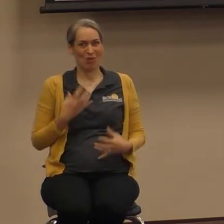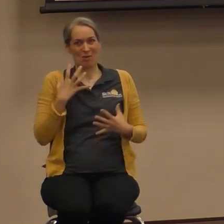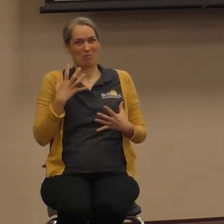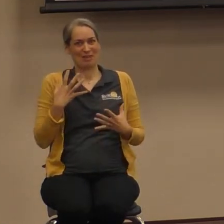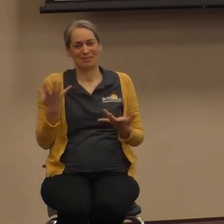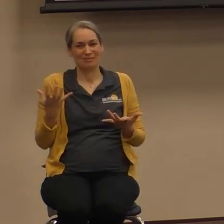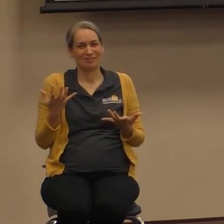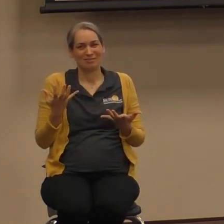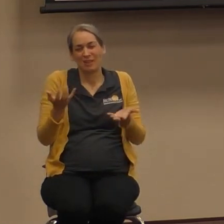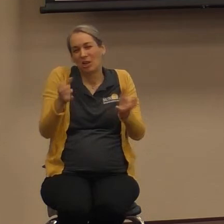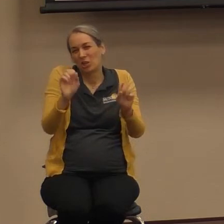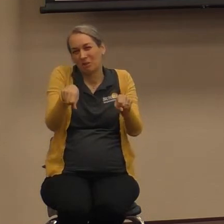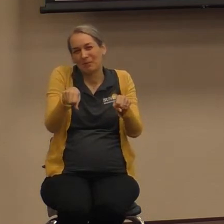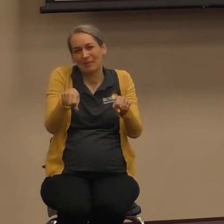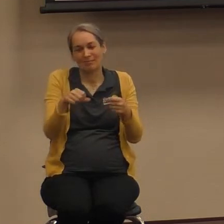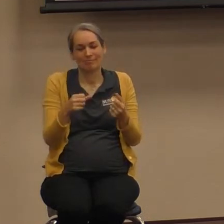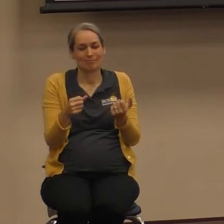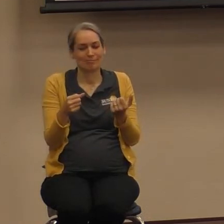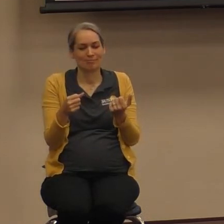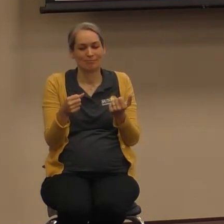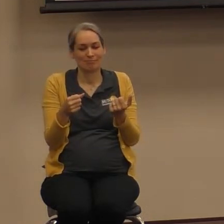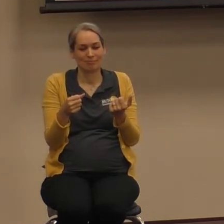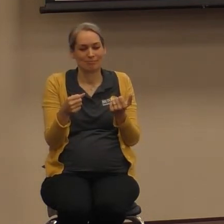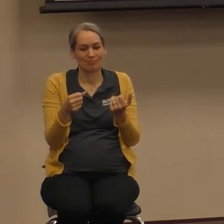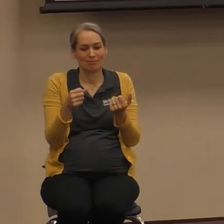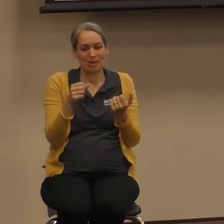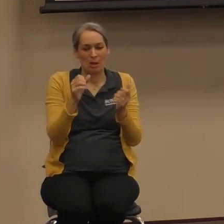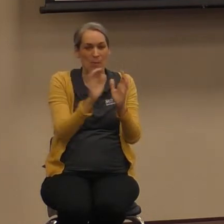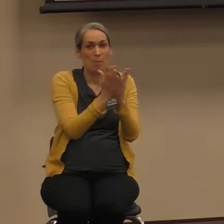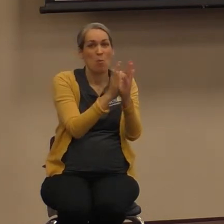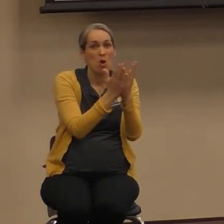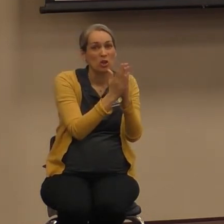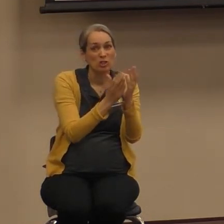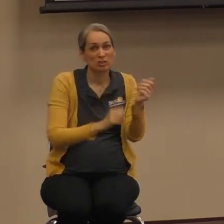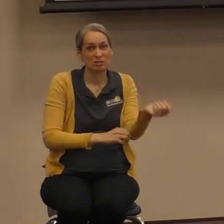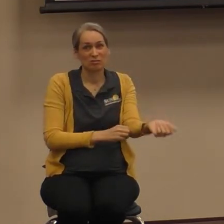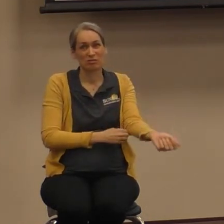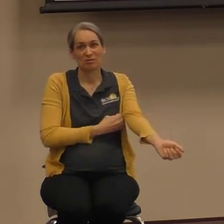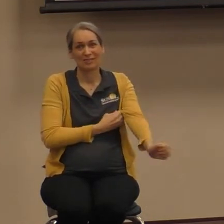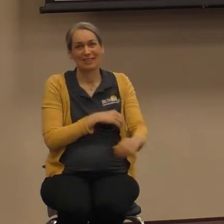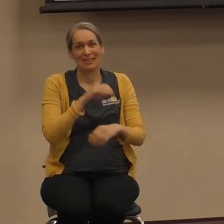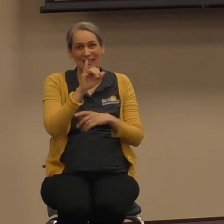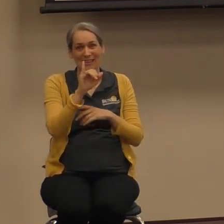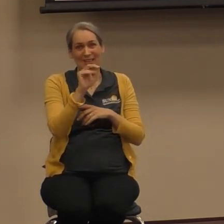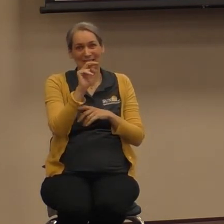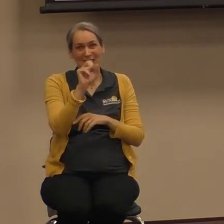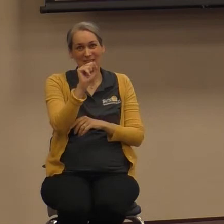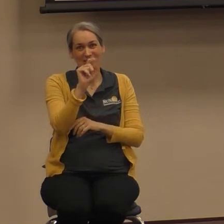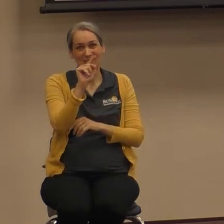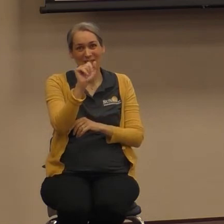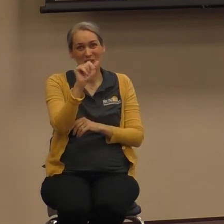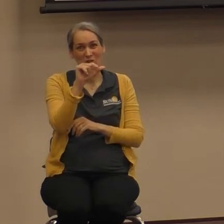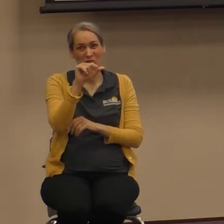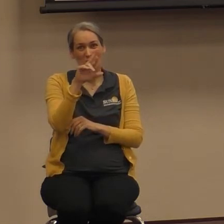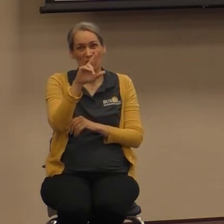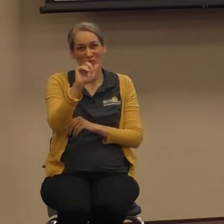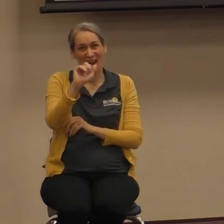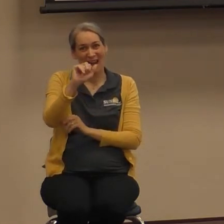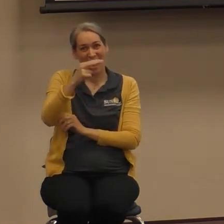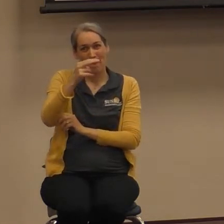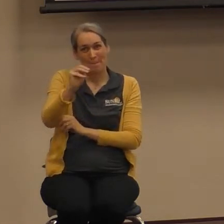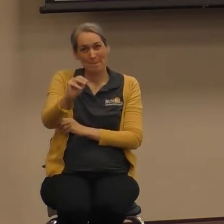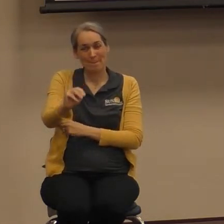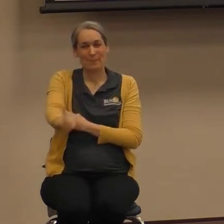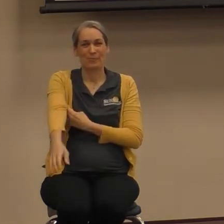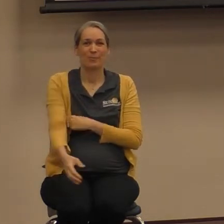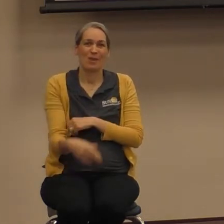be, really it could be books, erotica. This could be Instagram. This could be, obviously, the